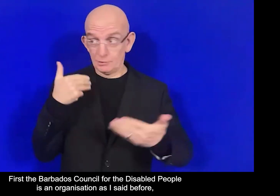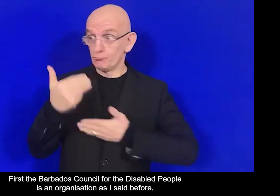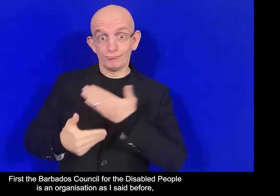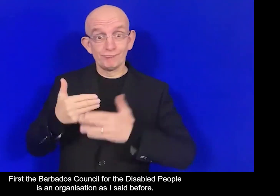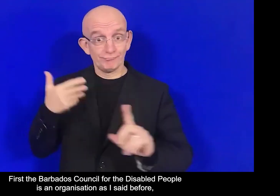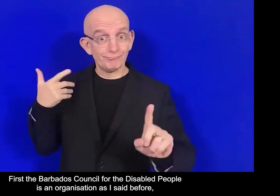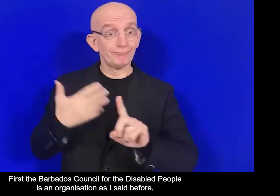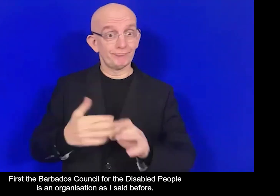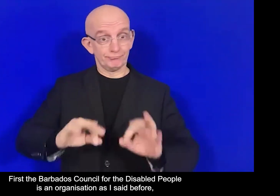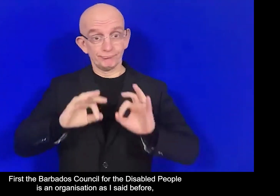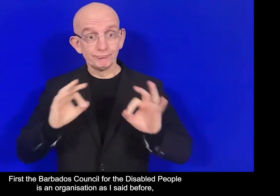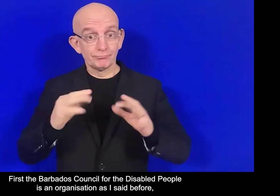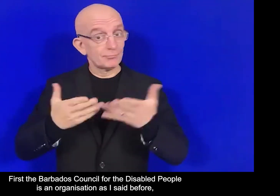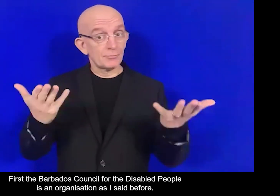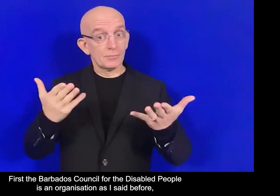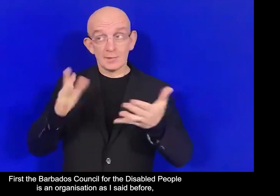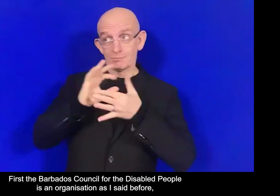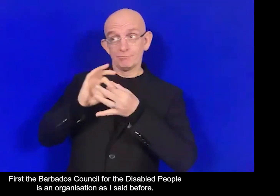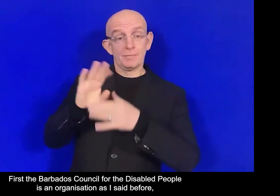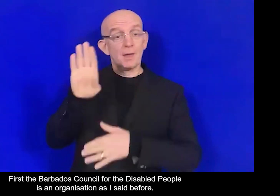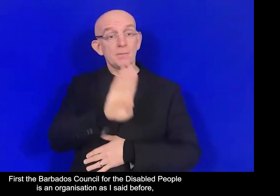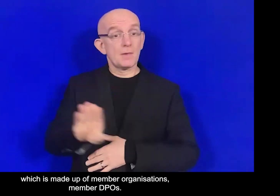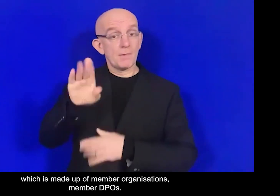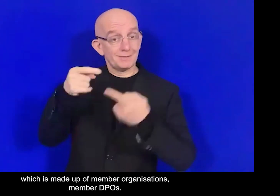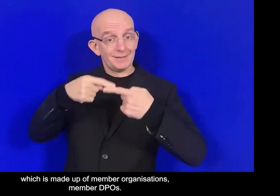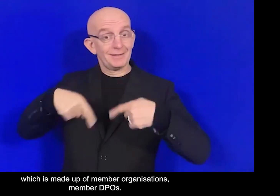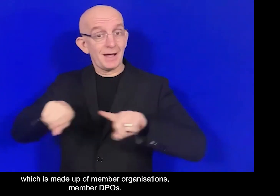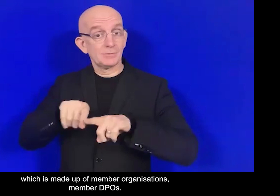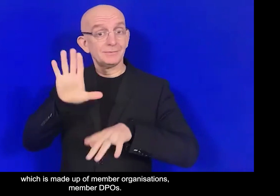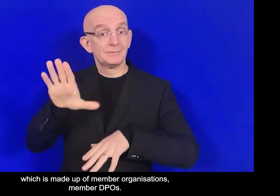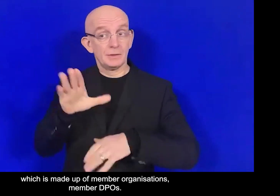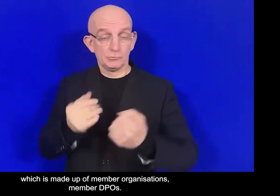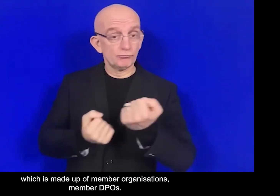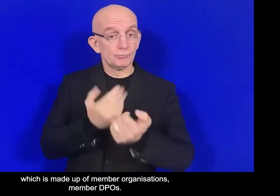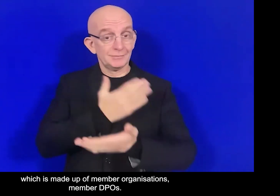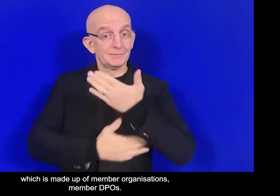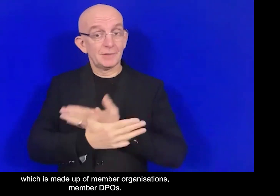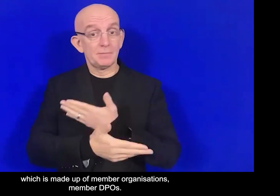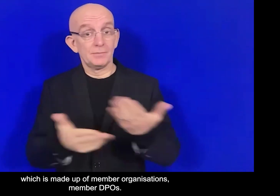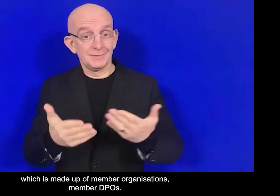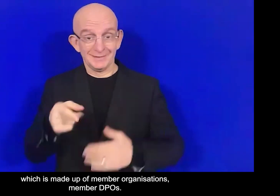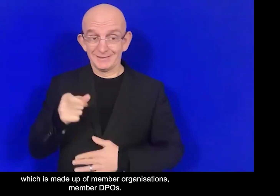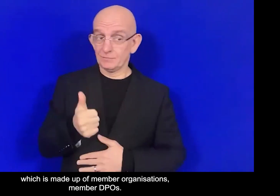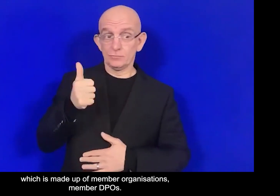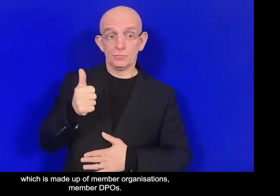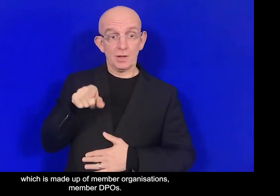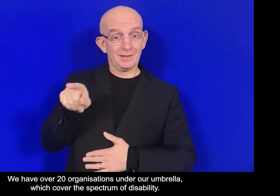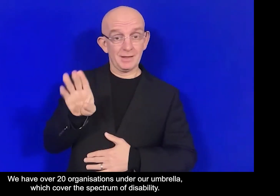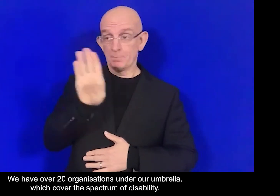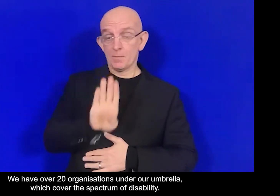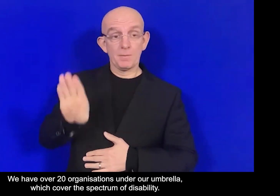the Disabled is an organization, as I said before, which is made up of member organizations, member